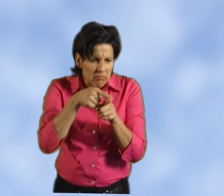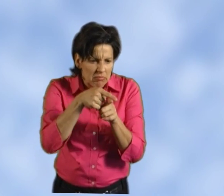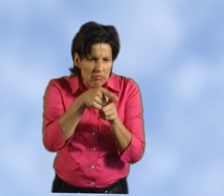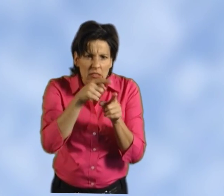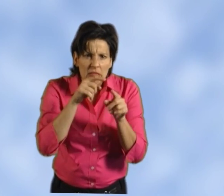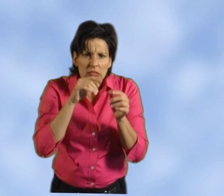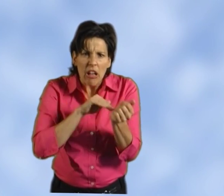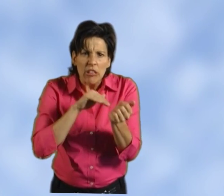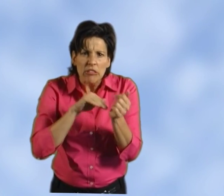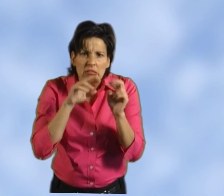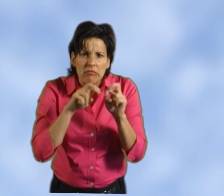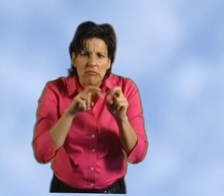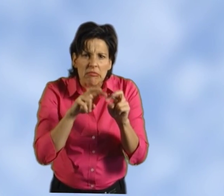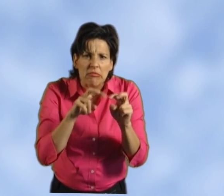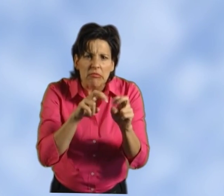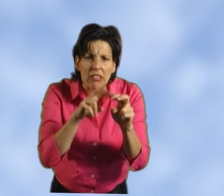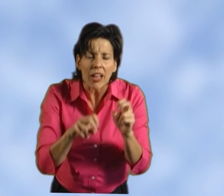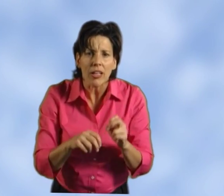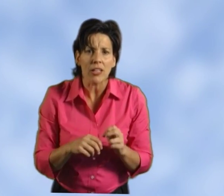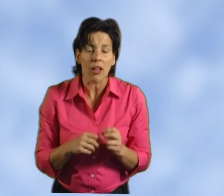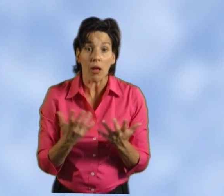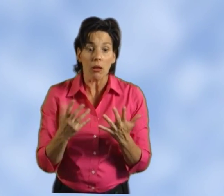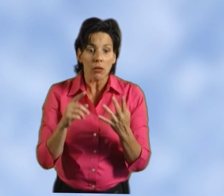a pathologist,